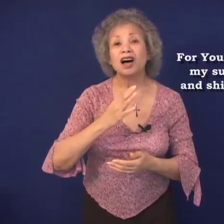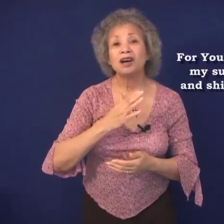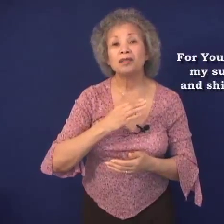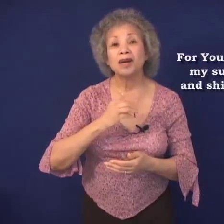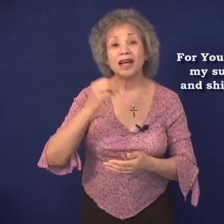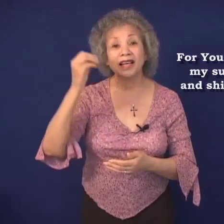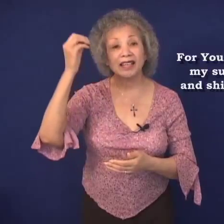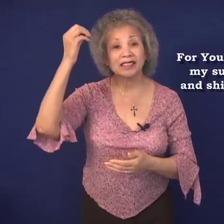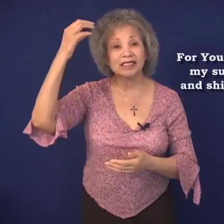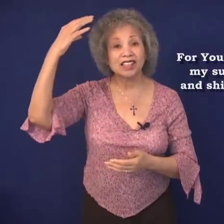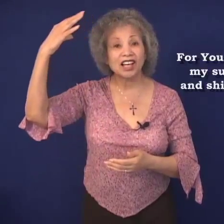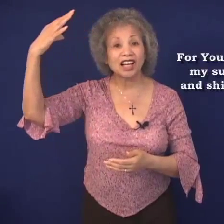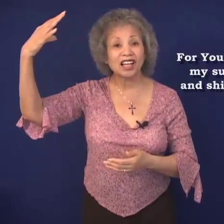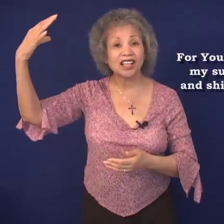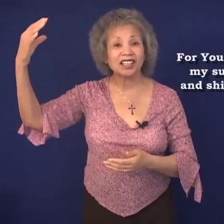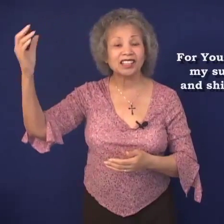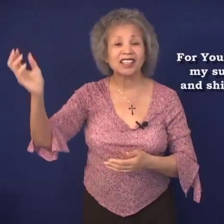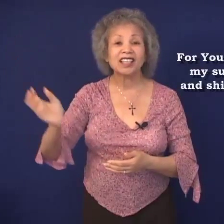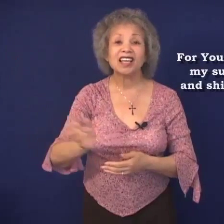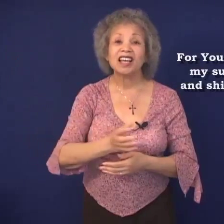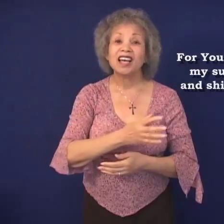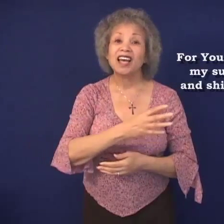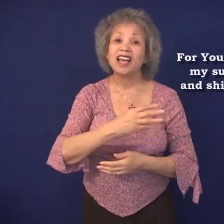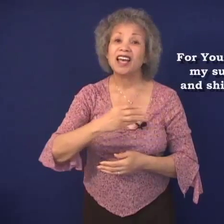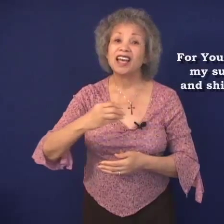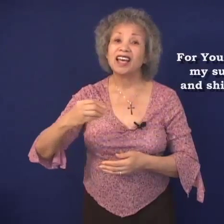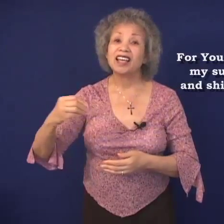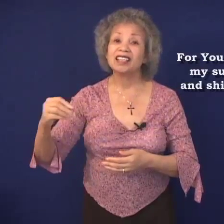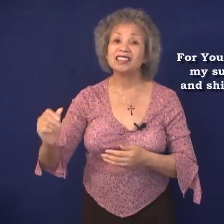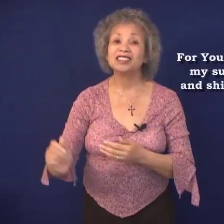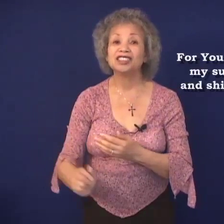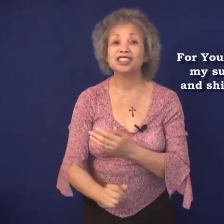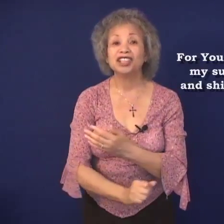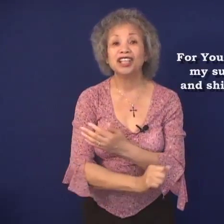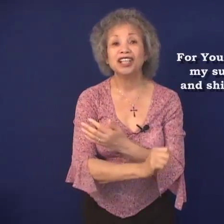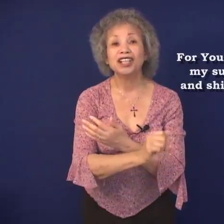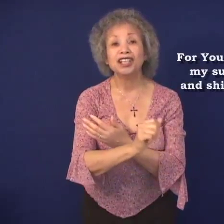are my sun and